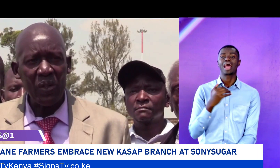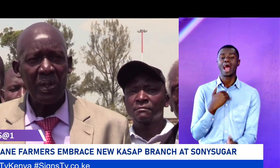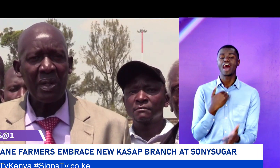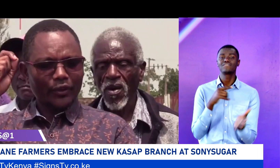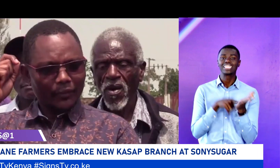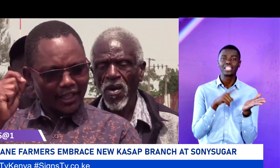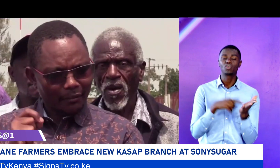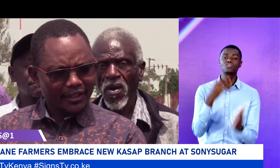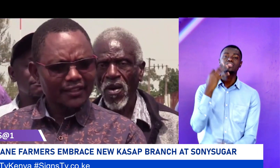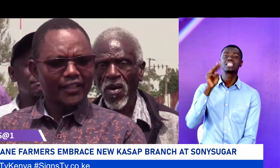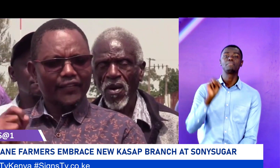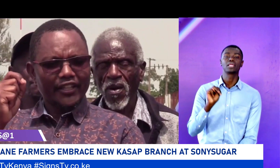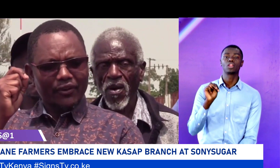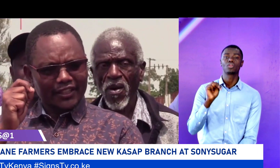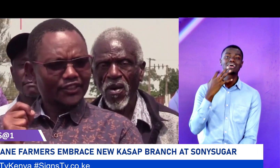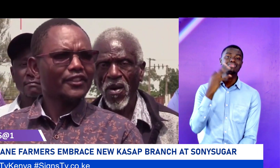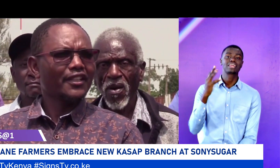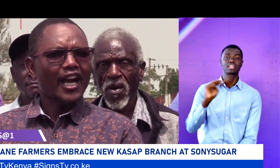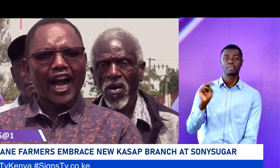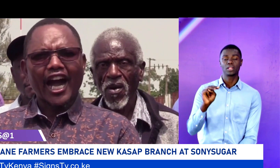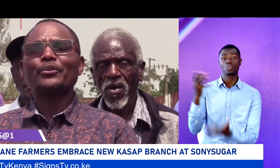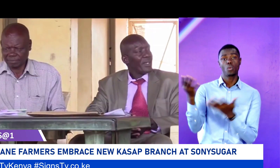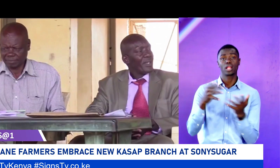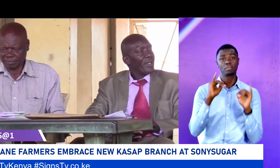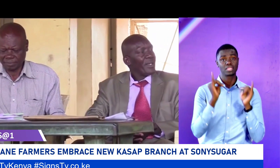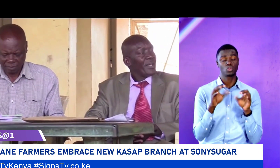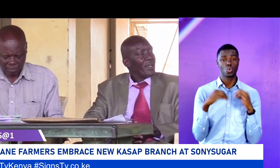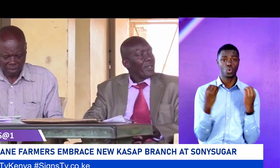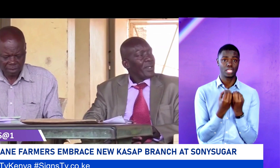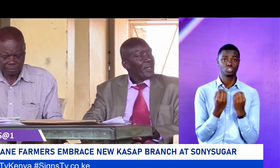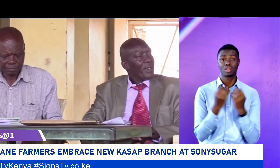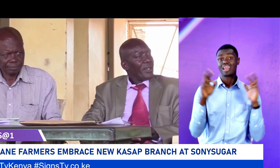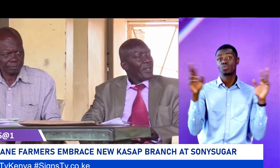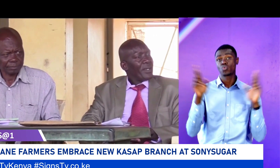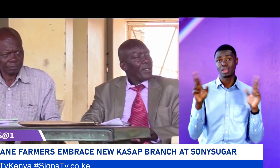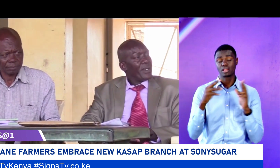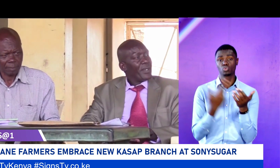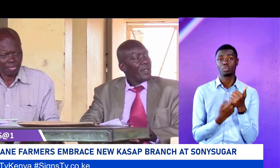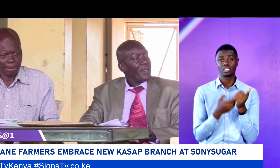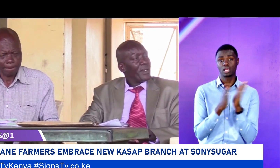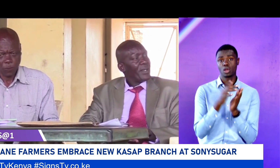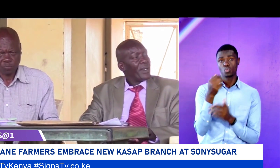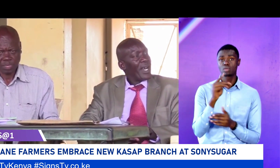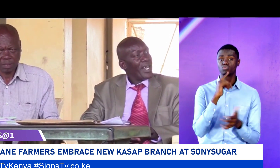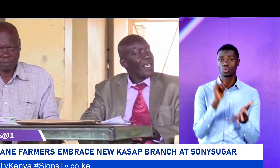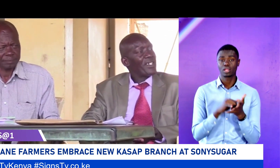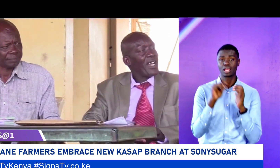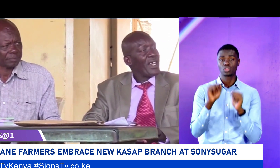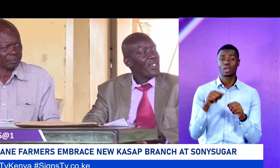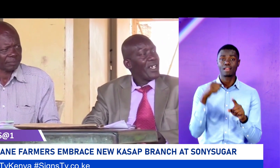million. We are welcoming the new organization and we are ready to partner with them so that we can fight for our